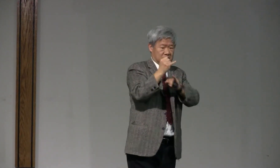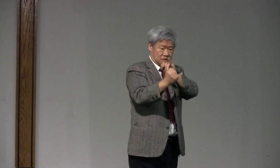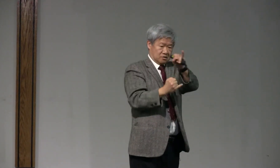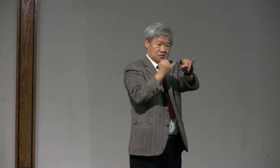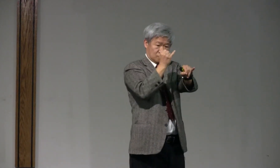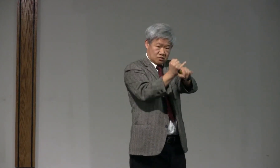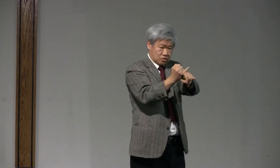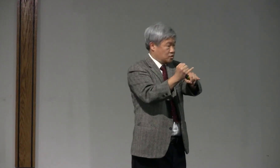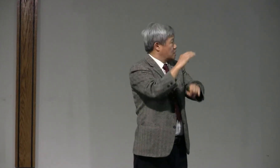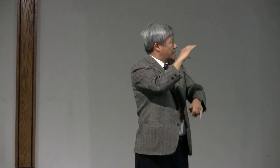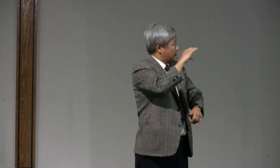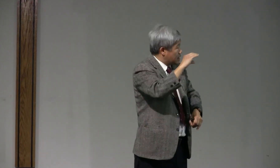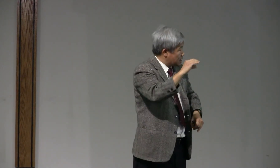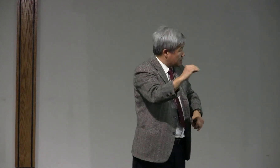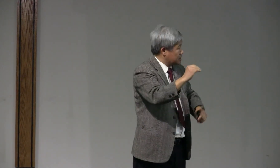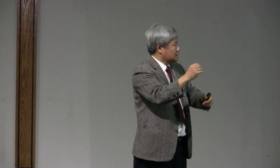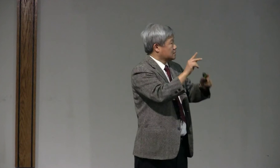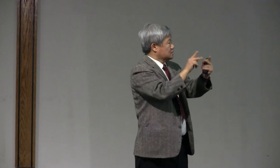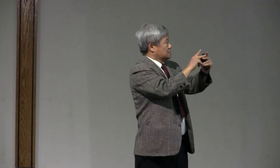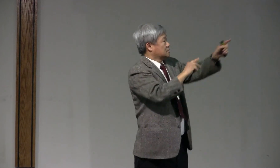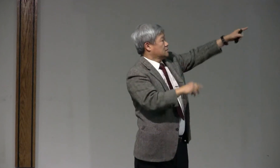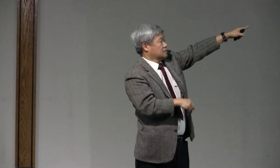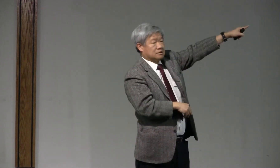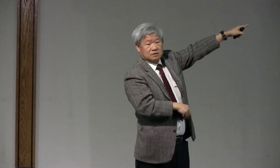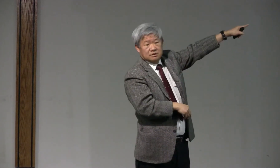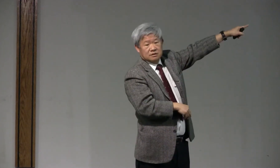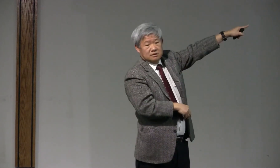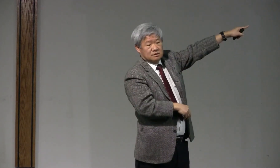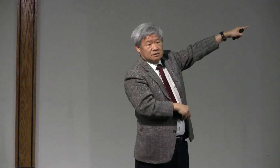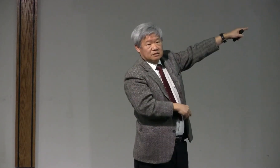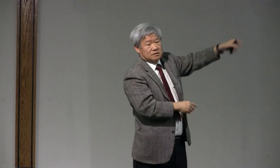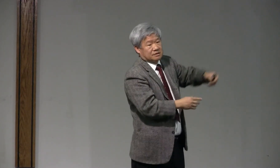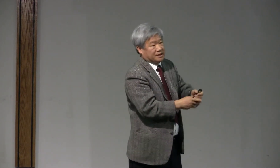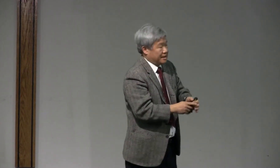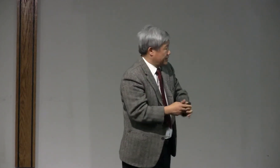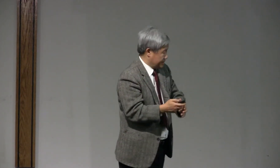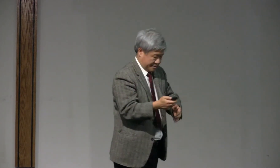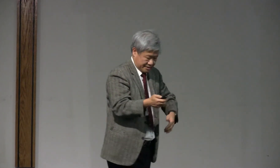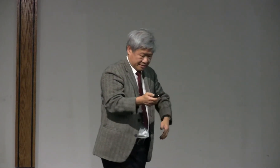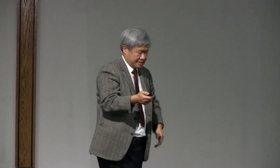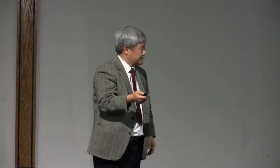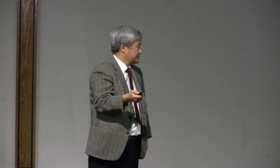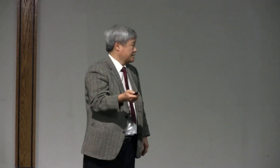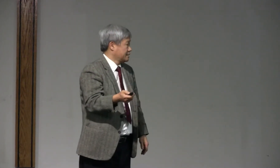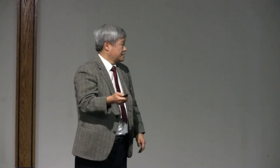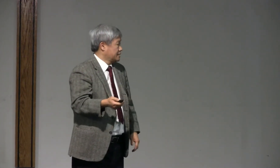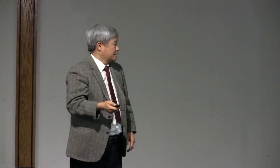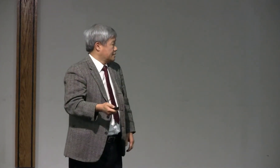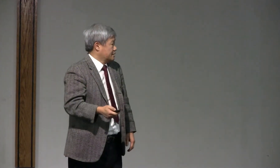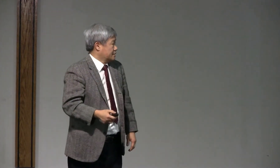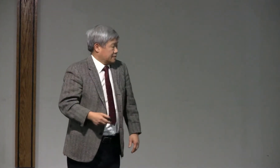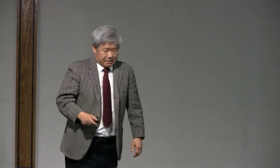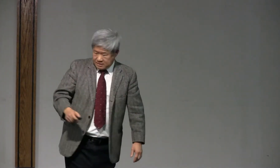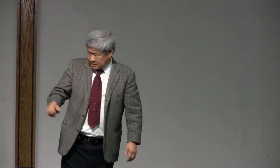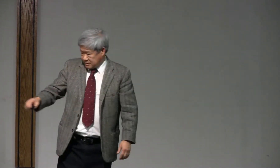enough to turn us away from God. But Noah was a just man and perfect in all